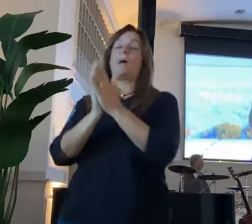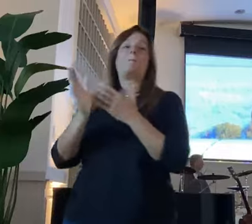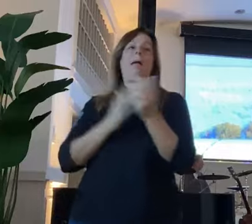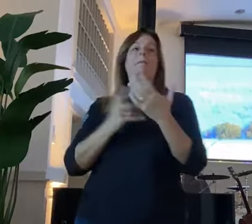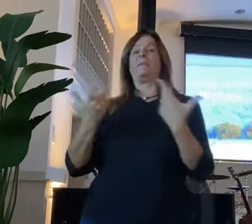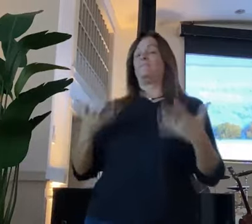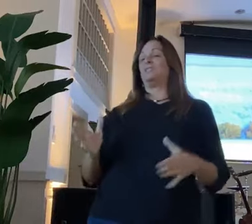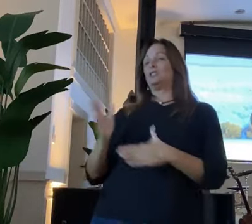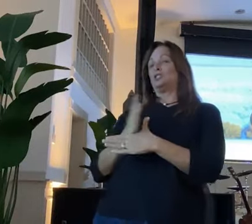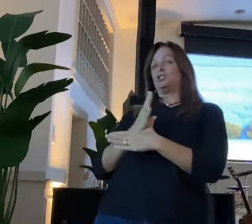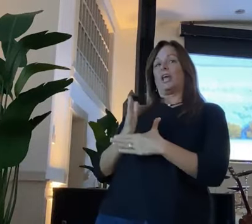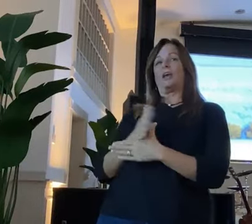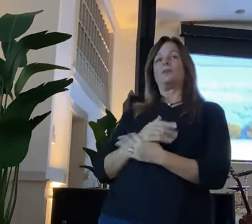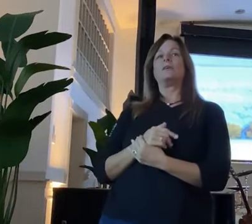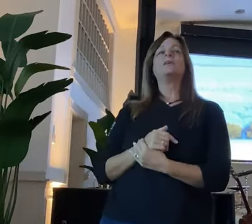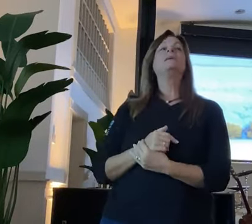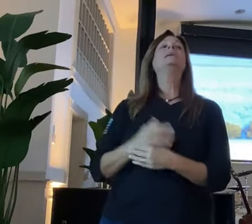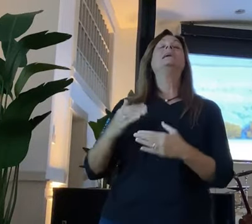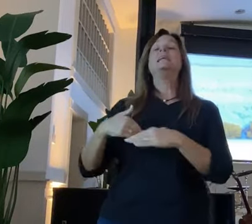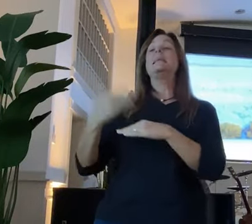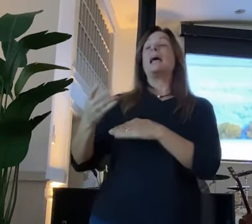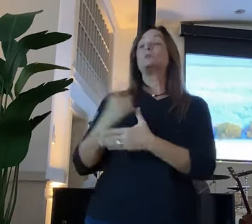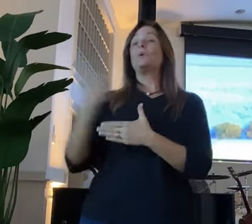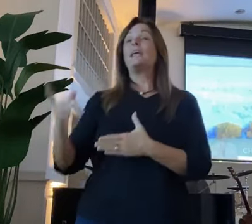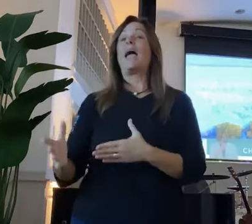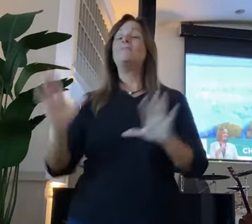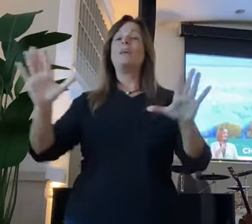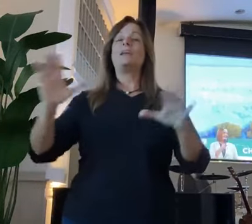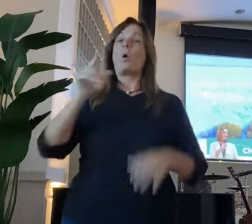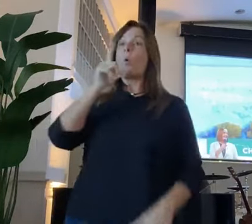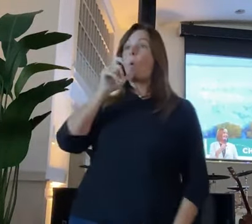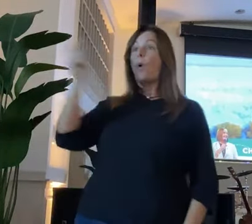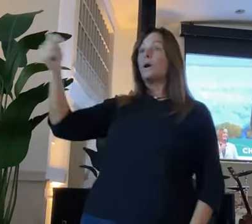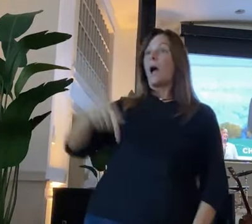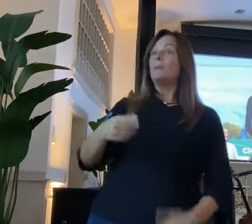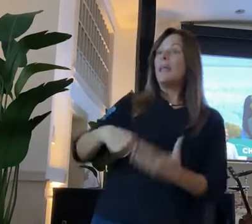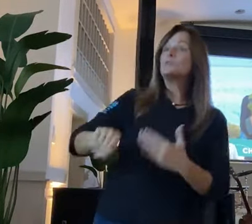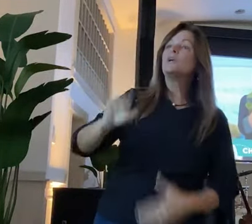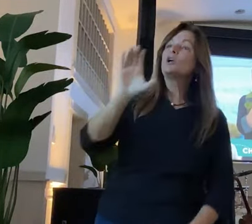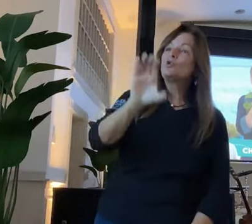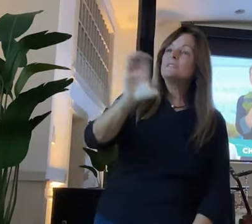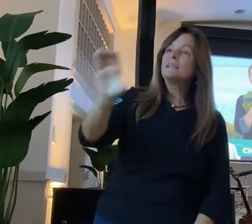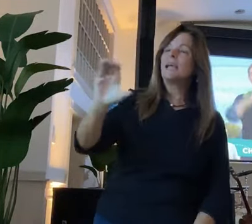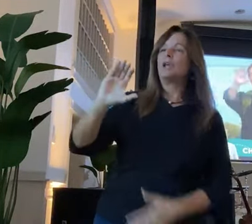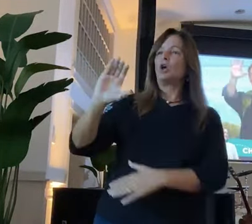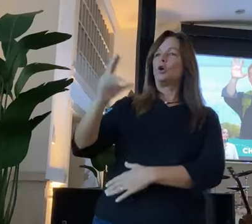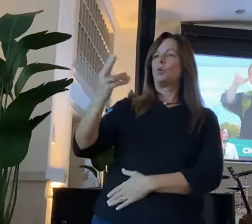something we share you want to pray about. And next weekend, y'all, listen, Christine Kagan is in the house.